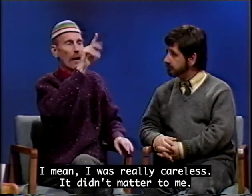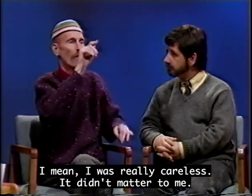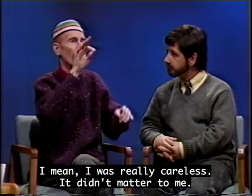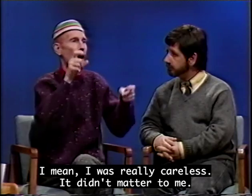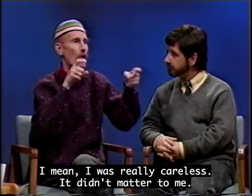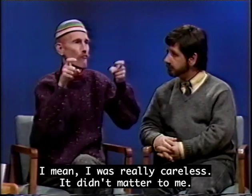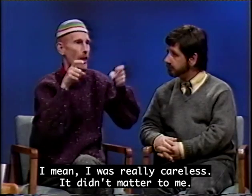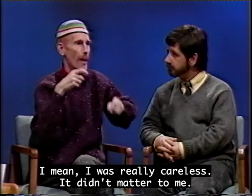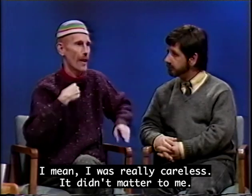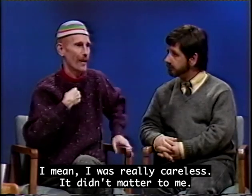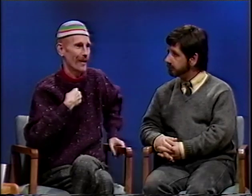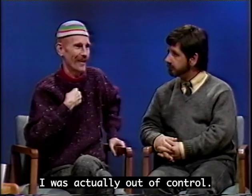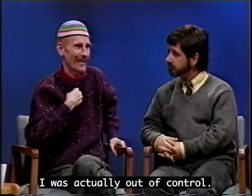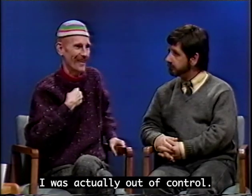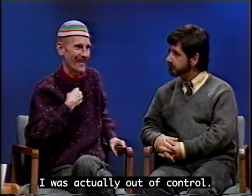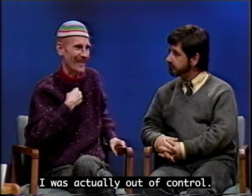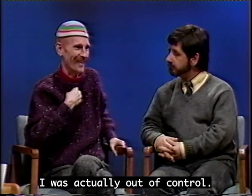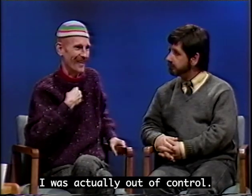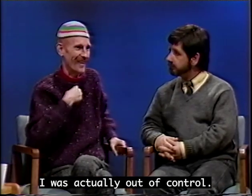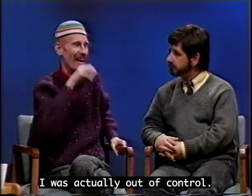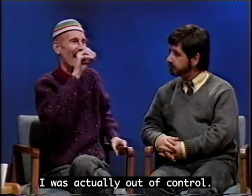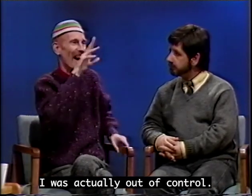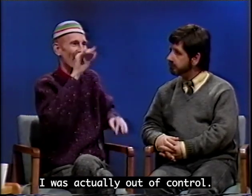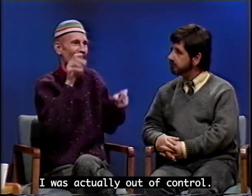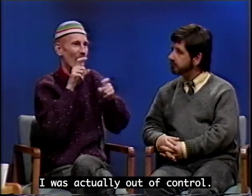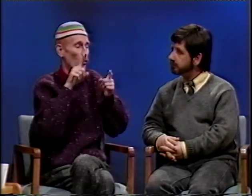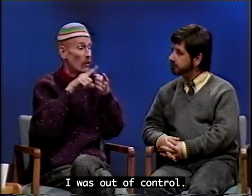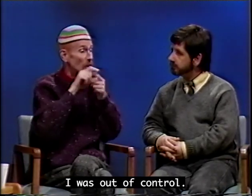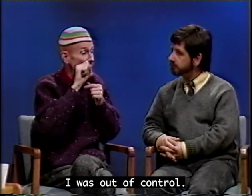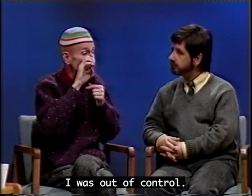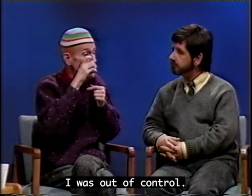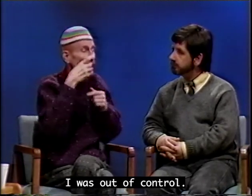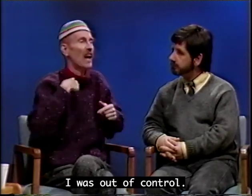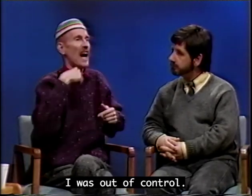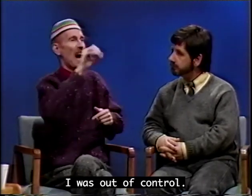careless. It didn't matter to me. I was actually out of control. I was out of control.